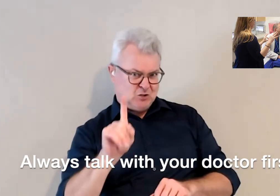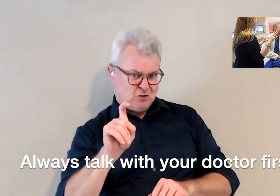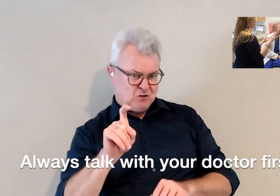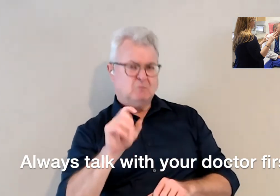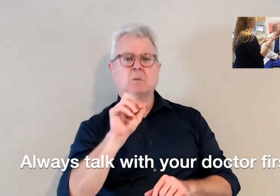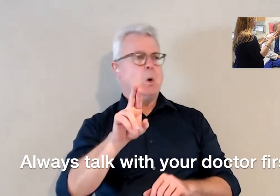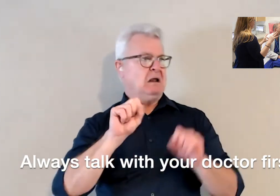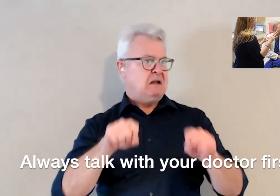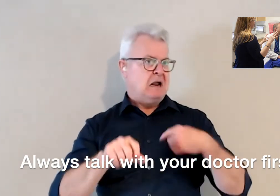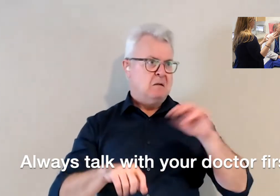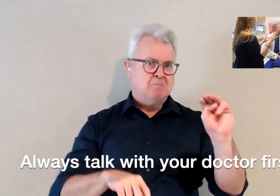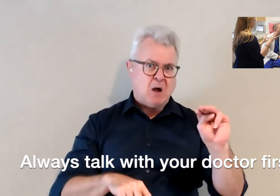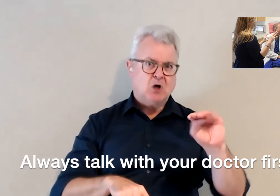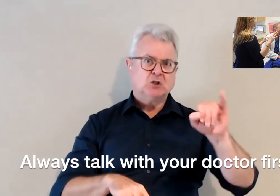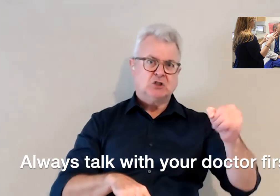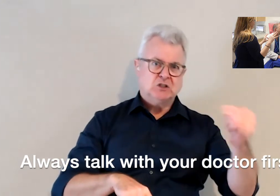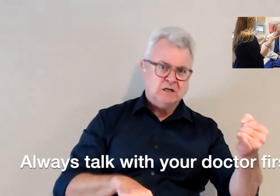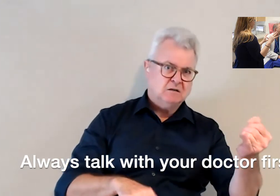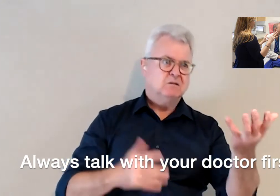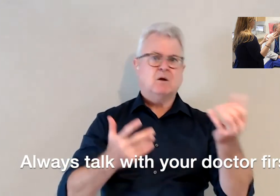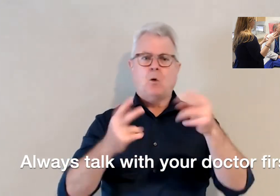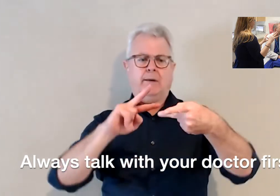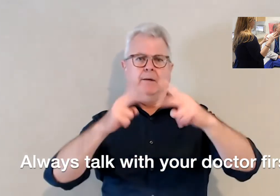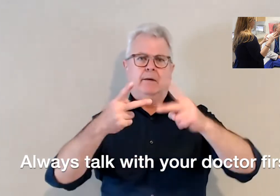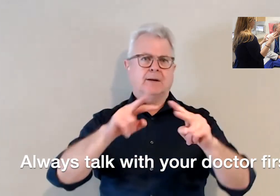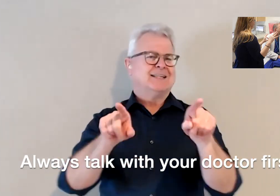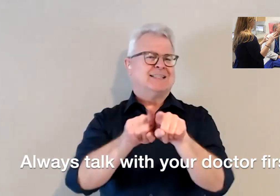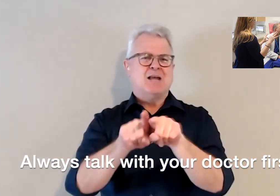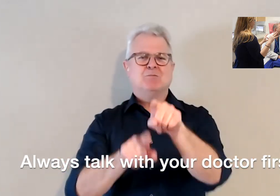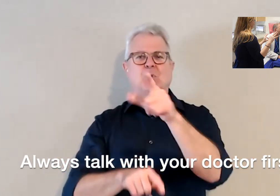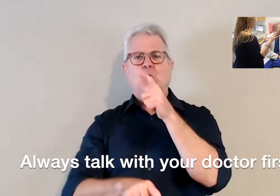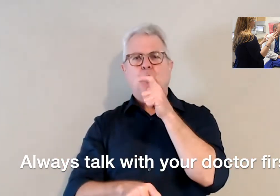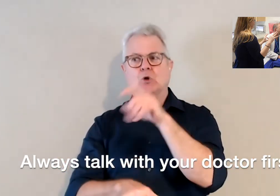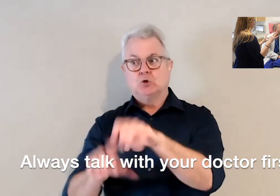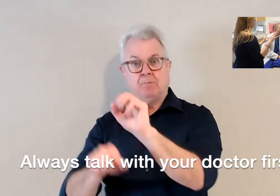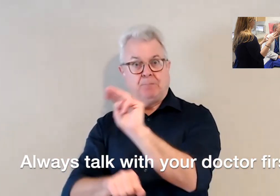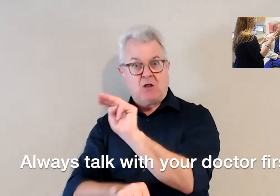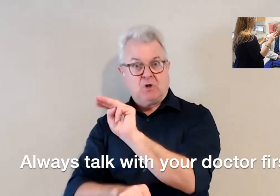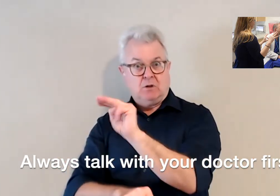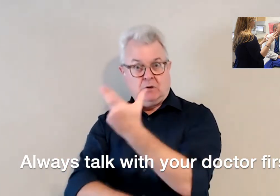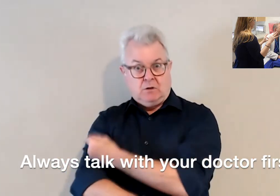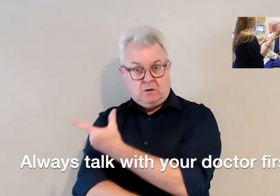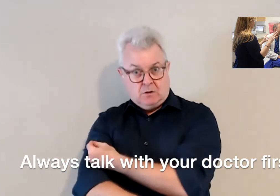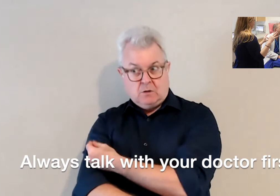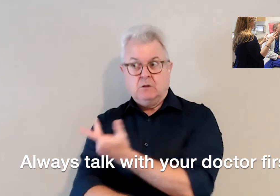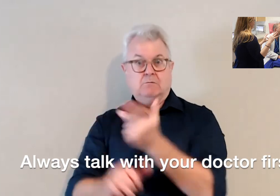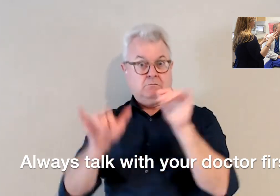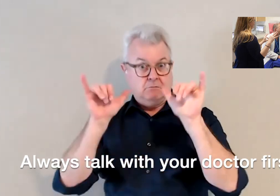explain and say, listen, doctor, I've had this shot and this shot. Would I be eligible for this shot? What is your recommendation? So for those of you who feel